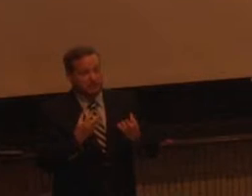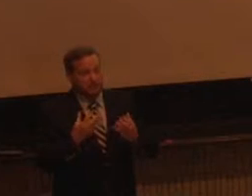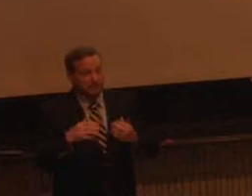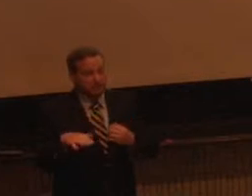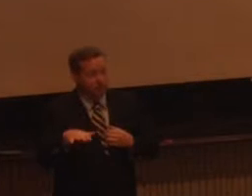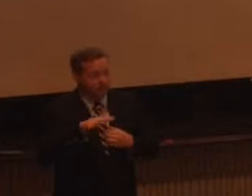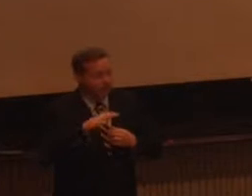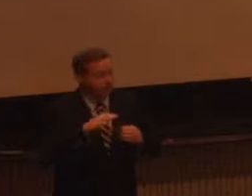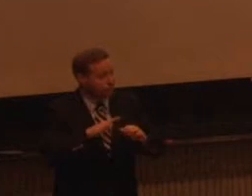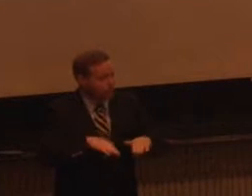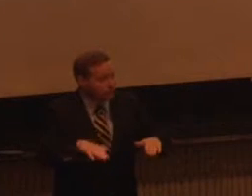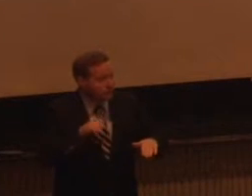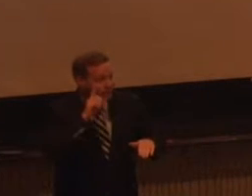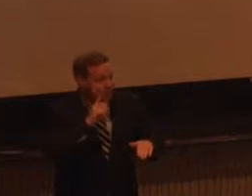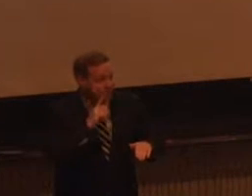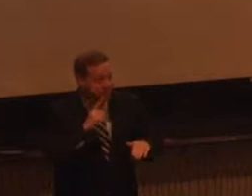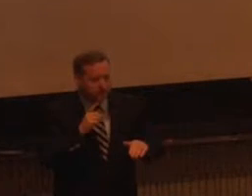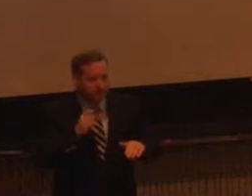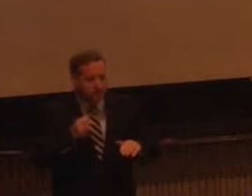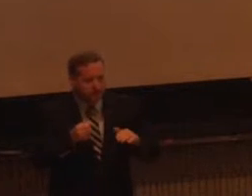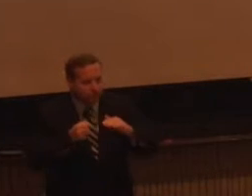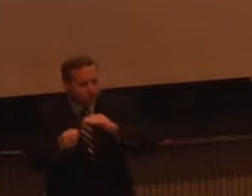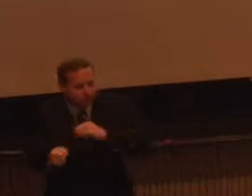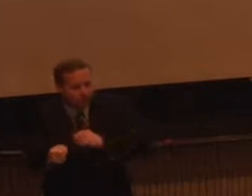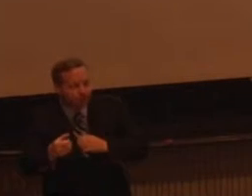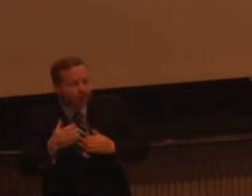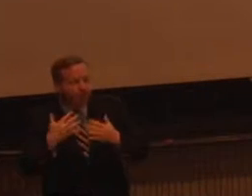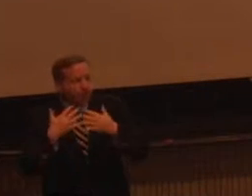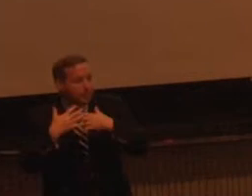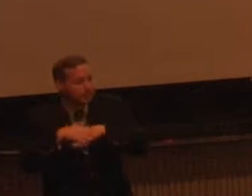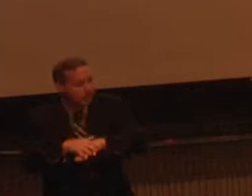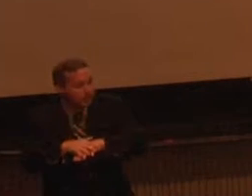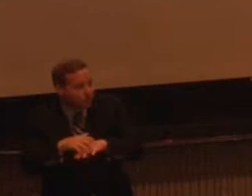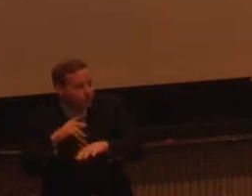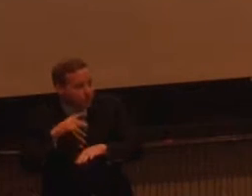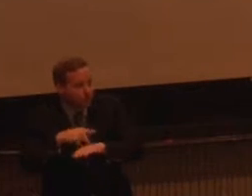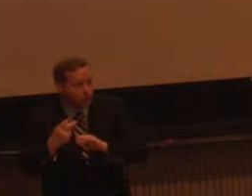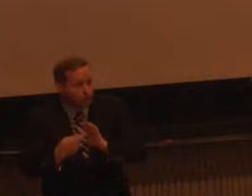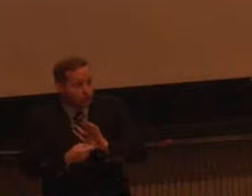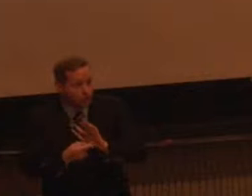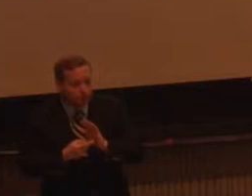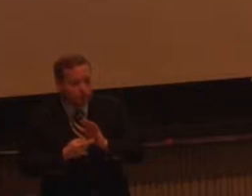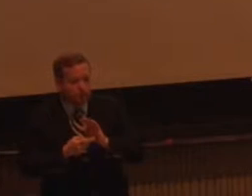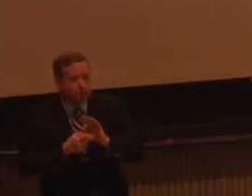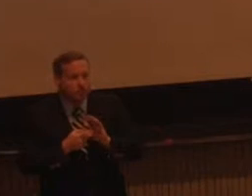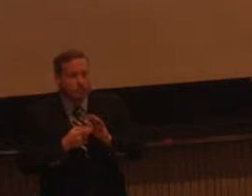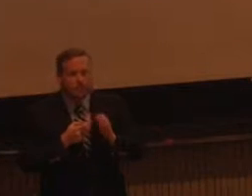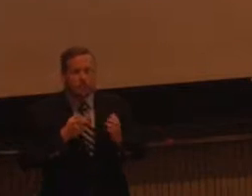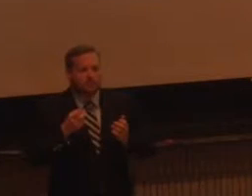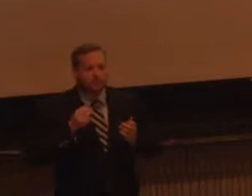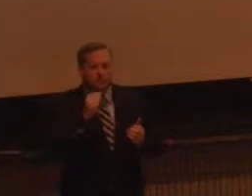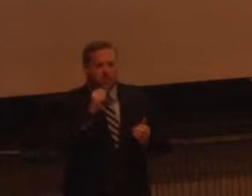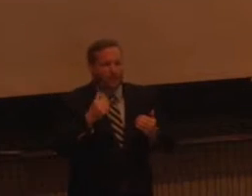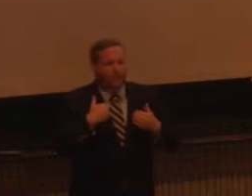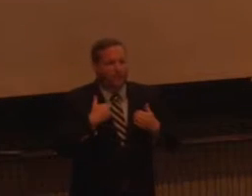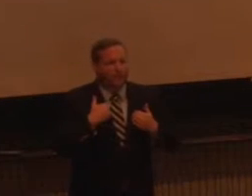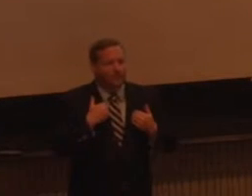education has not been provided in an equal way for deaf children. They're often put into mainstream